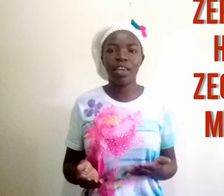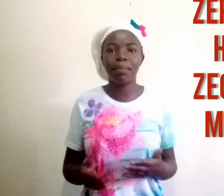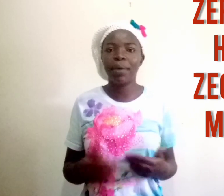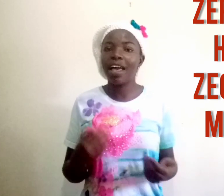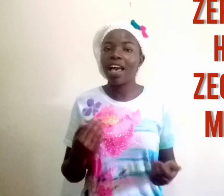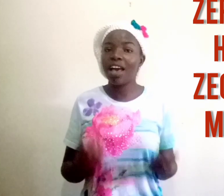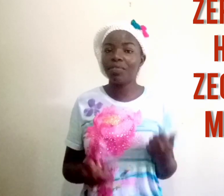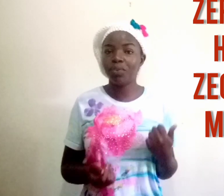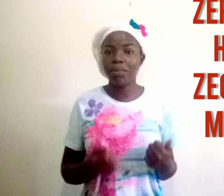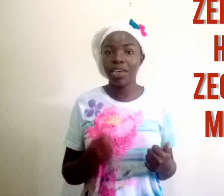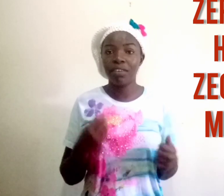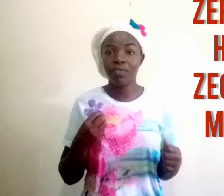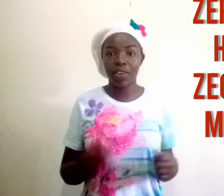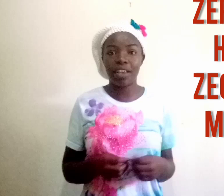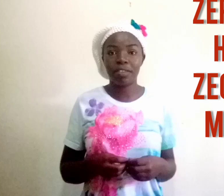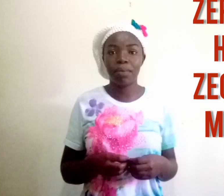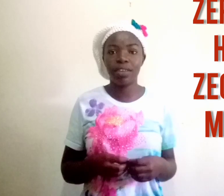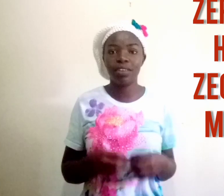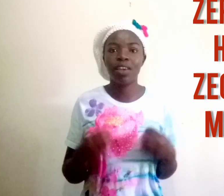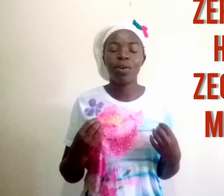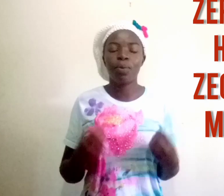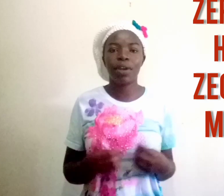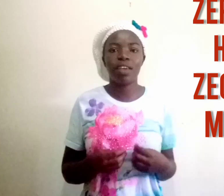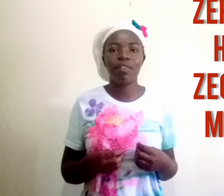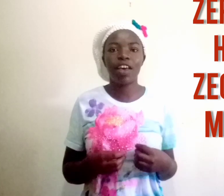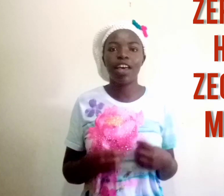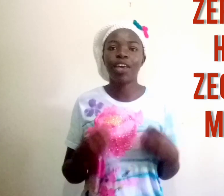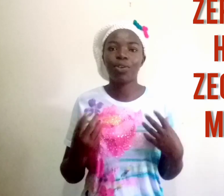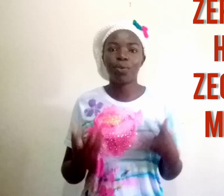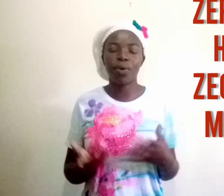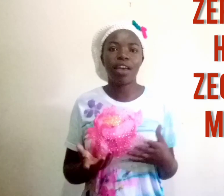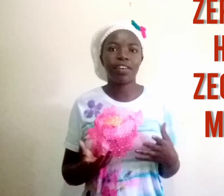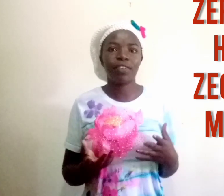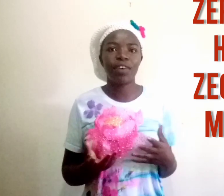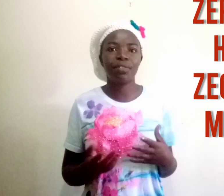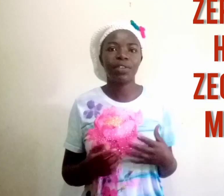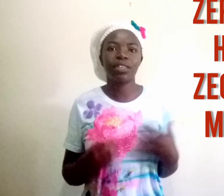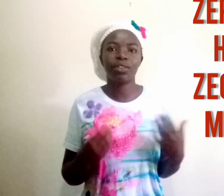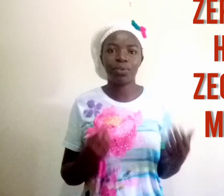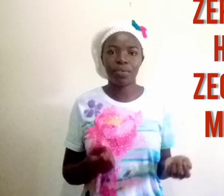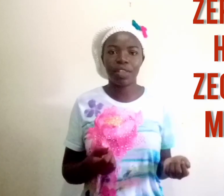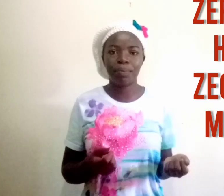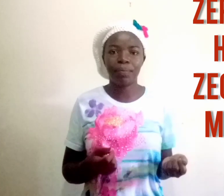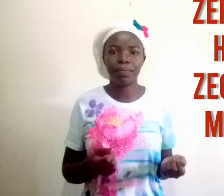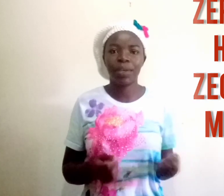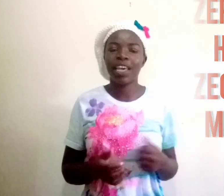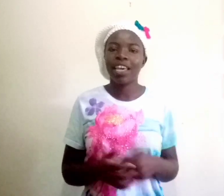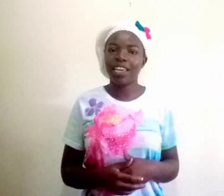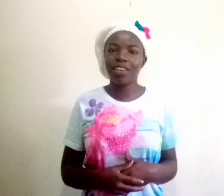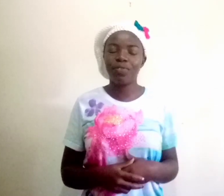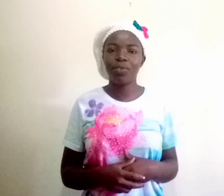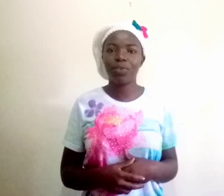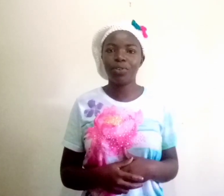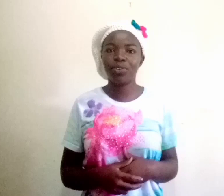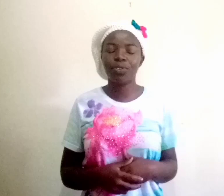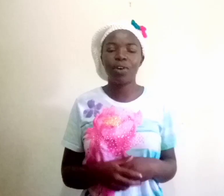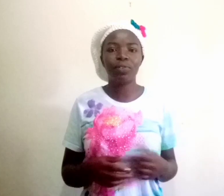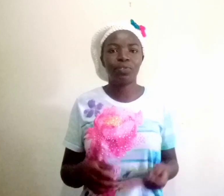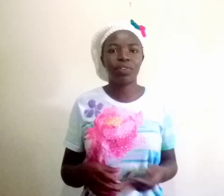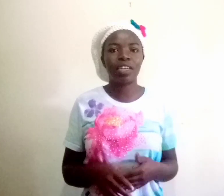them have to be finger spelled whenever you are referring to them. If you don't know how to finger